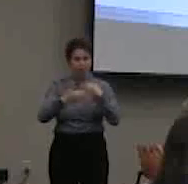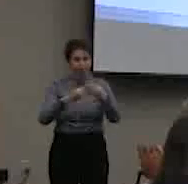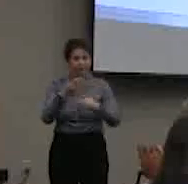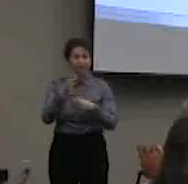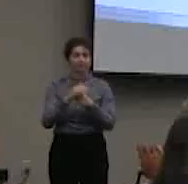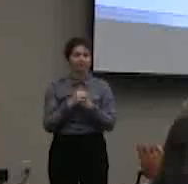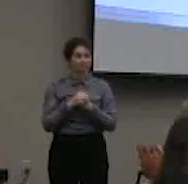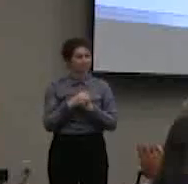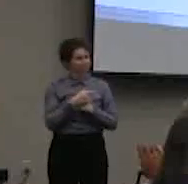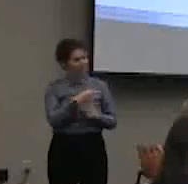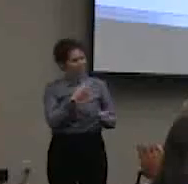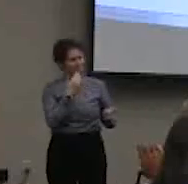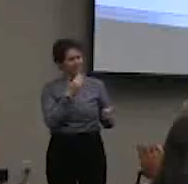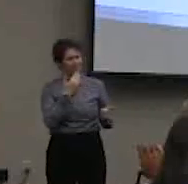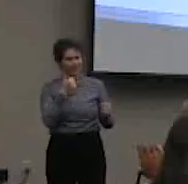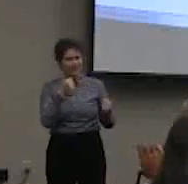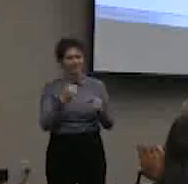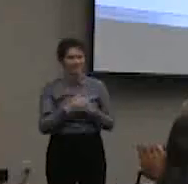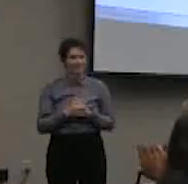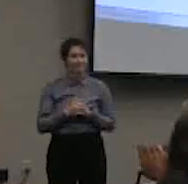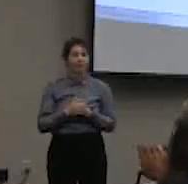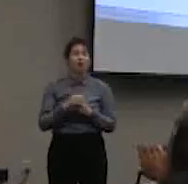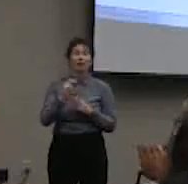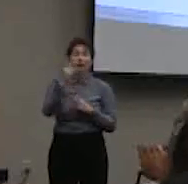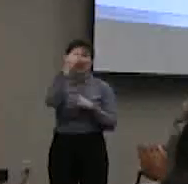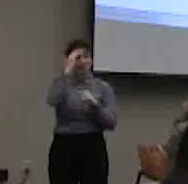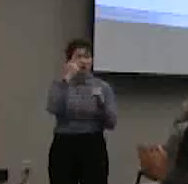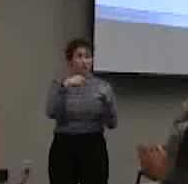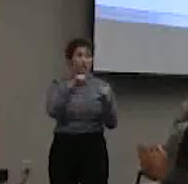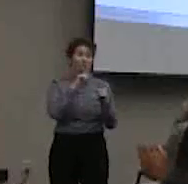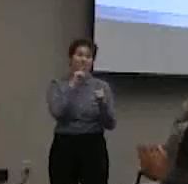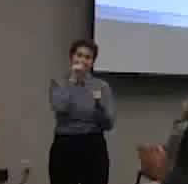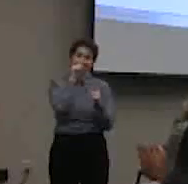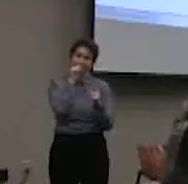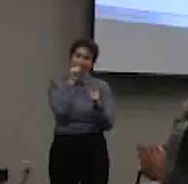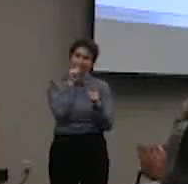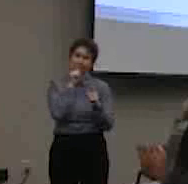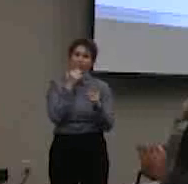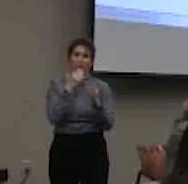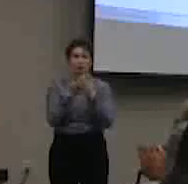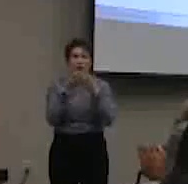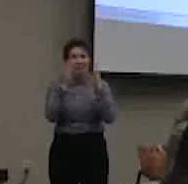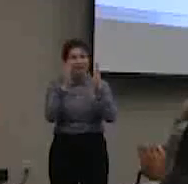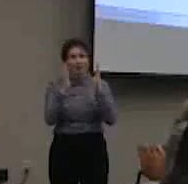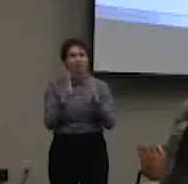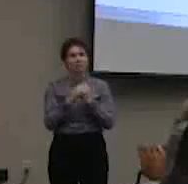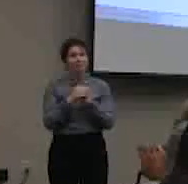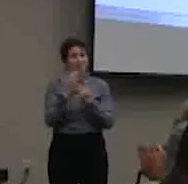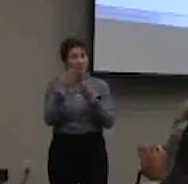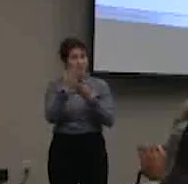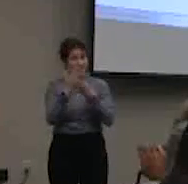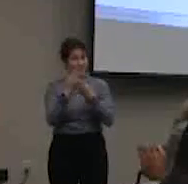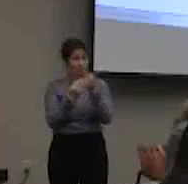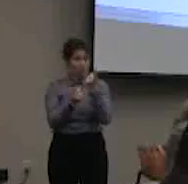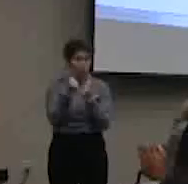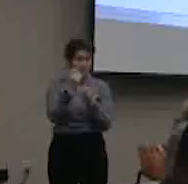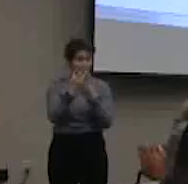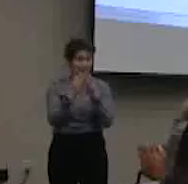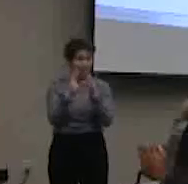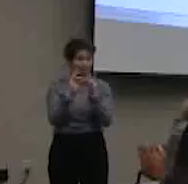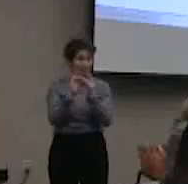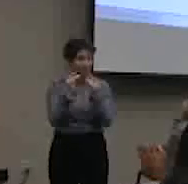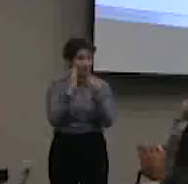Thanks for that. So I know y'all have been really patient and good listeners, and you probably have some questions or comments, so I'd like to open the